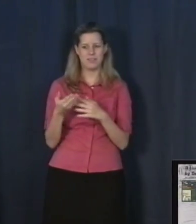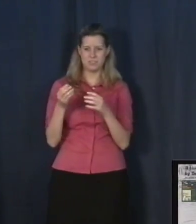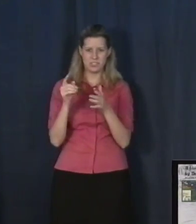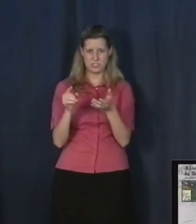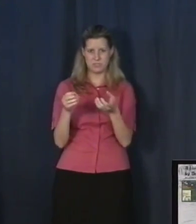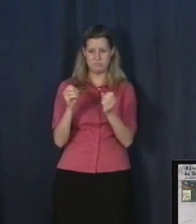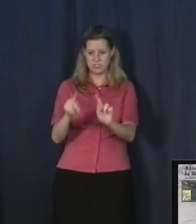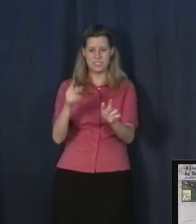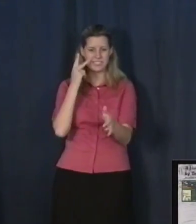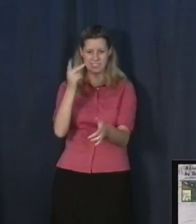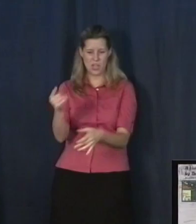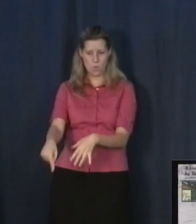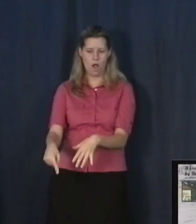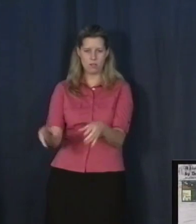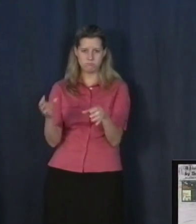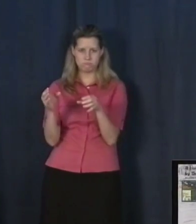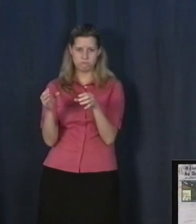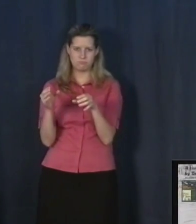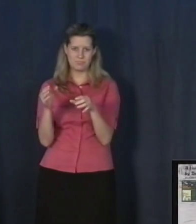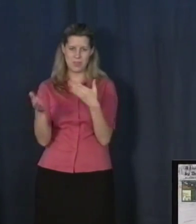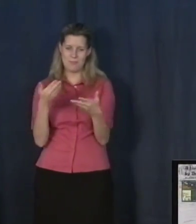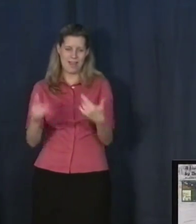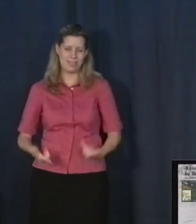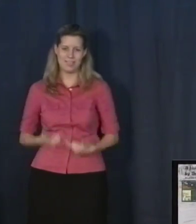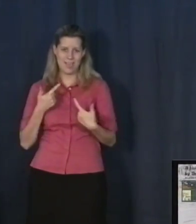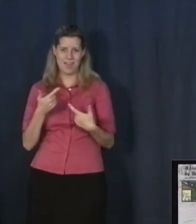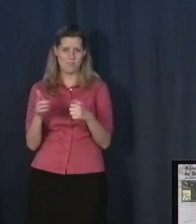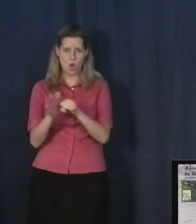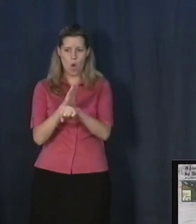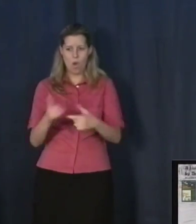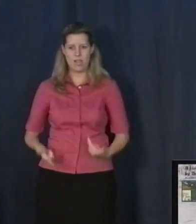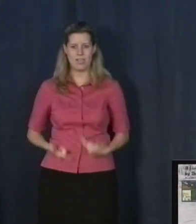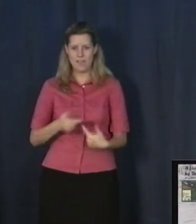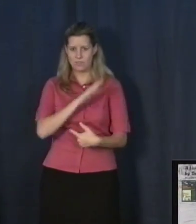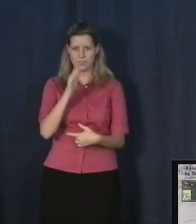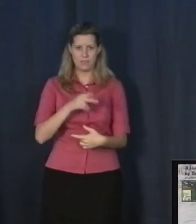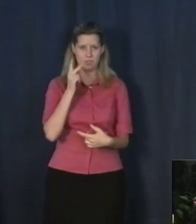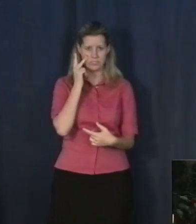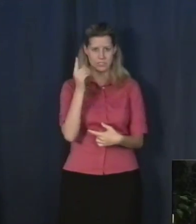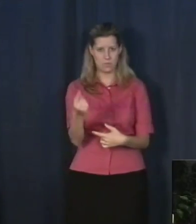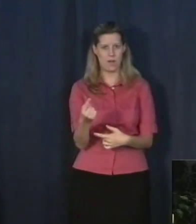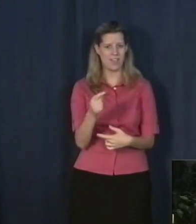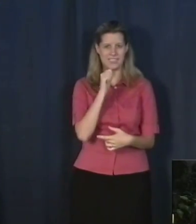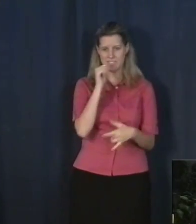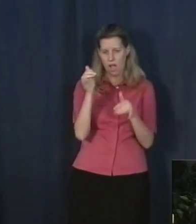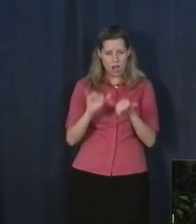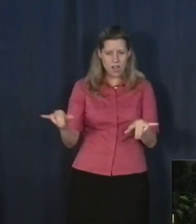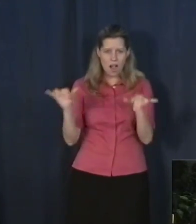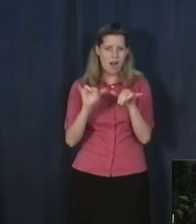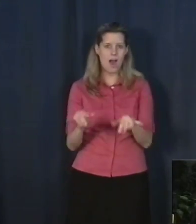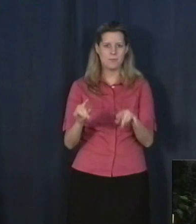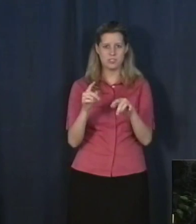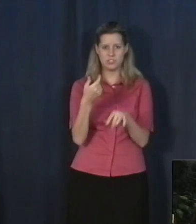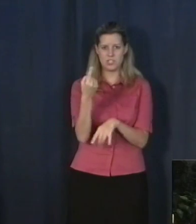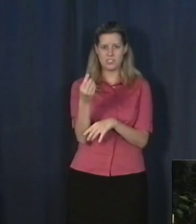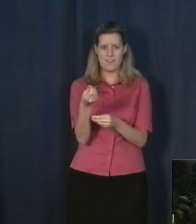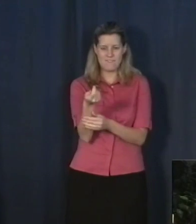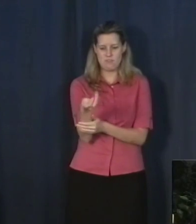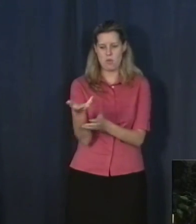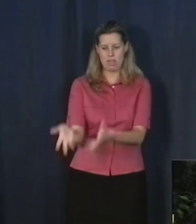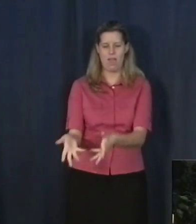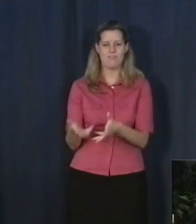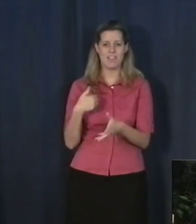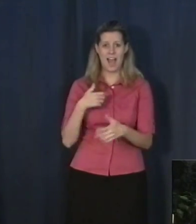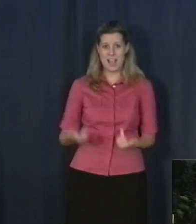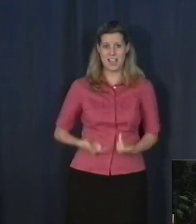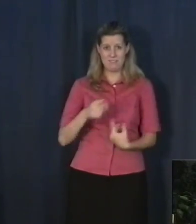to zero. You could even live there for your whole lifetime and never see one. It's not like they're real common, okay? There's just a few left in this big swamp. I live